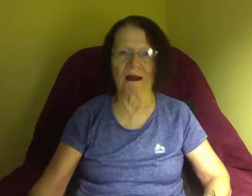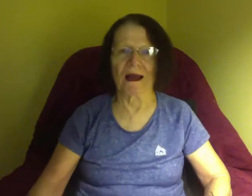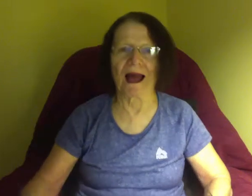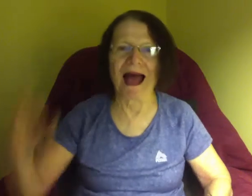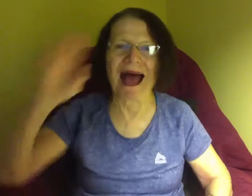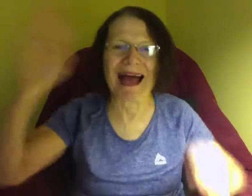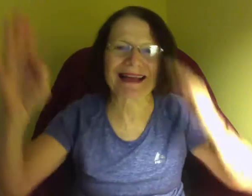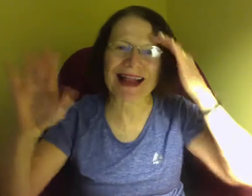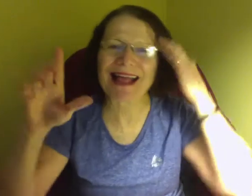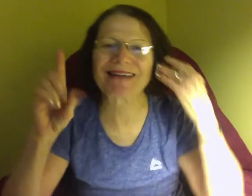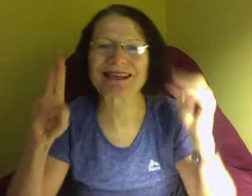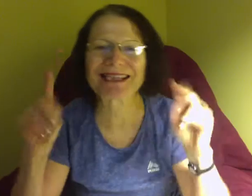Hi, everybody.